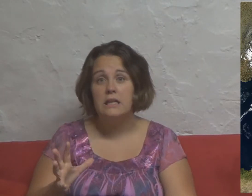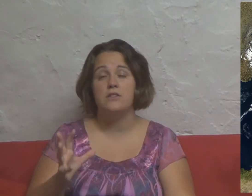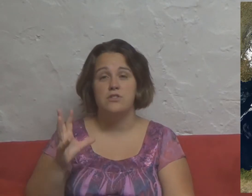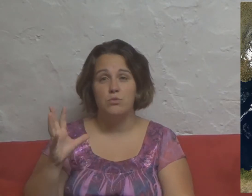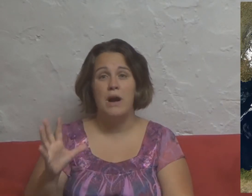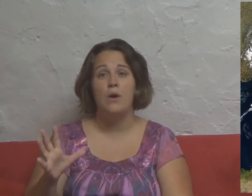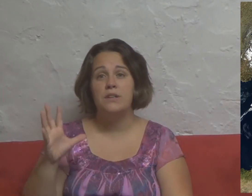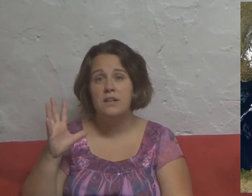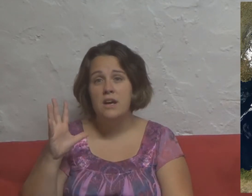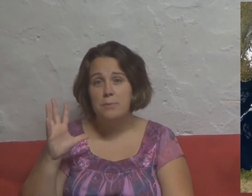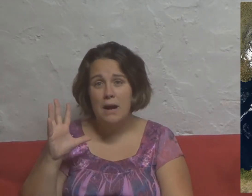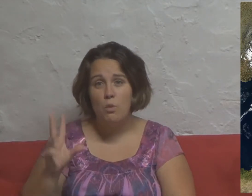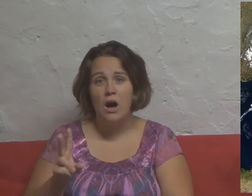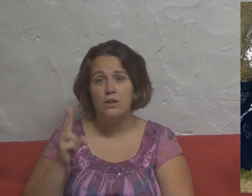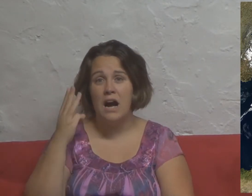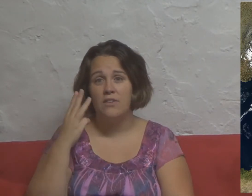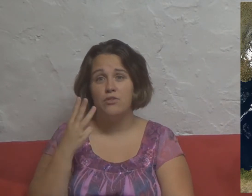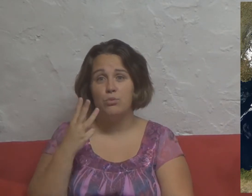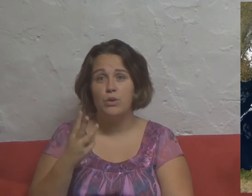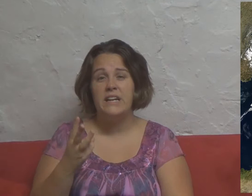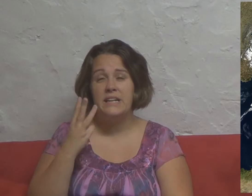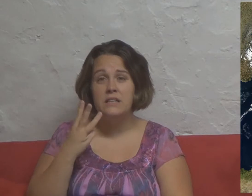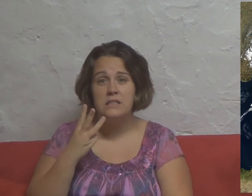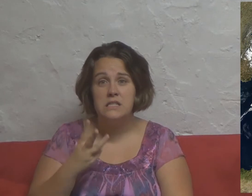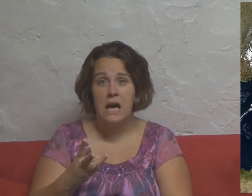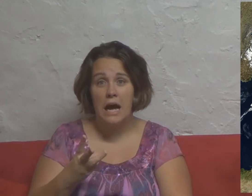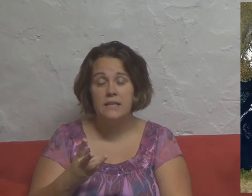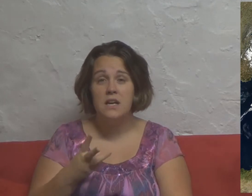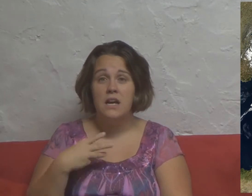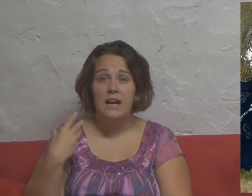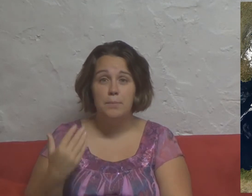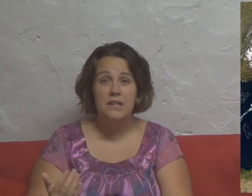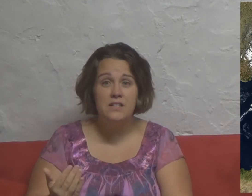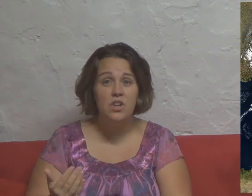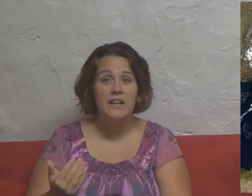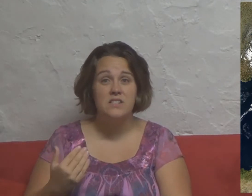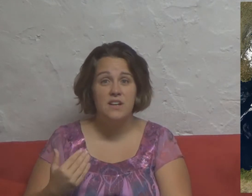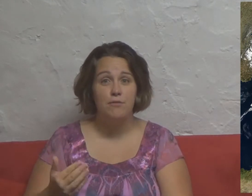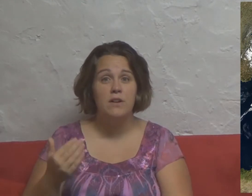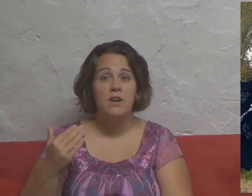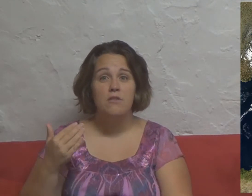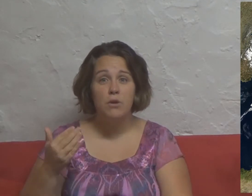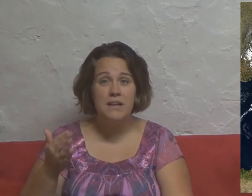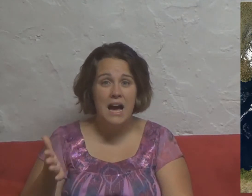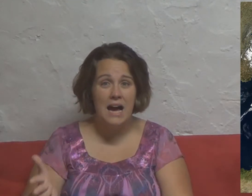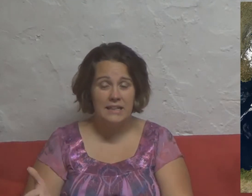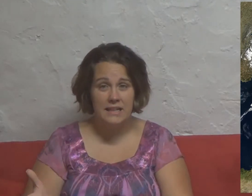that is surrounded by water on 3 sides. And a peninsula is different from an